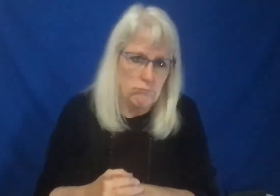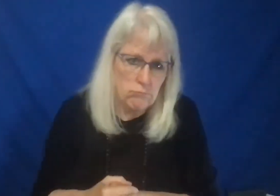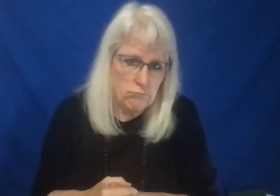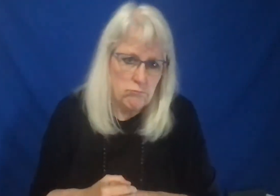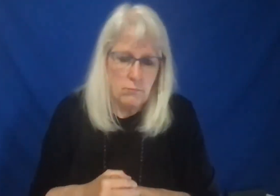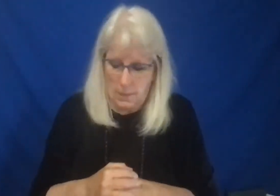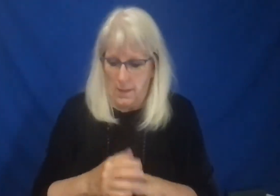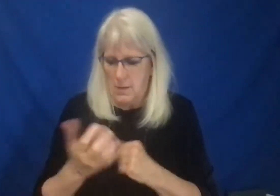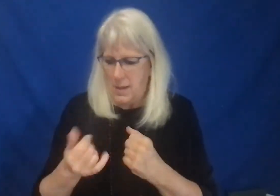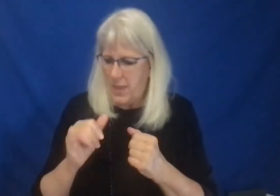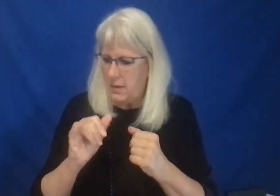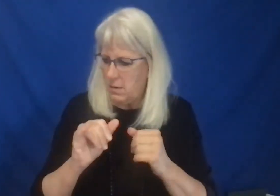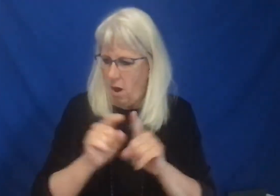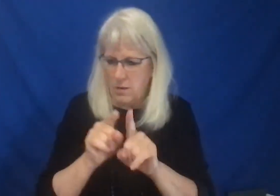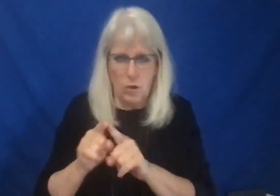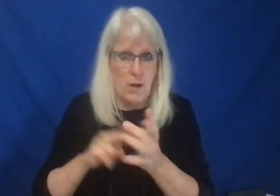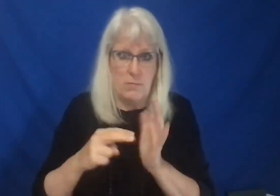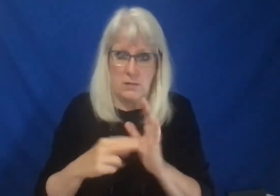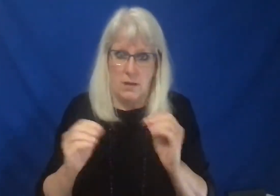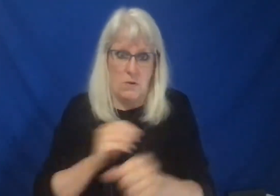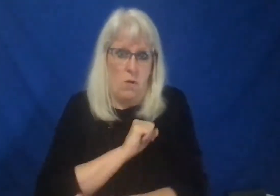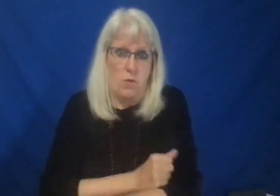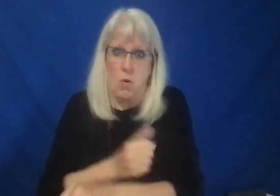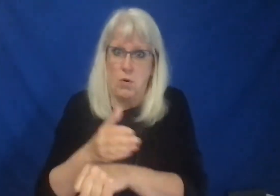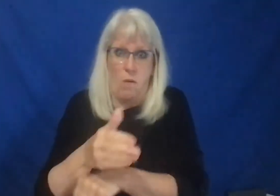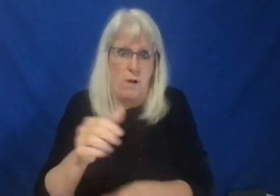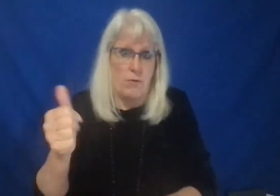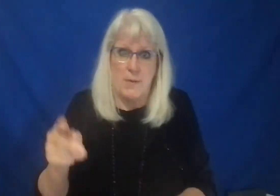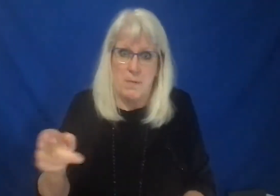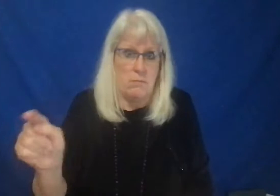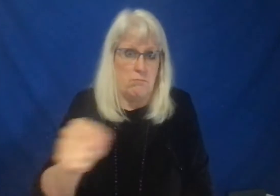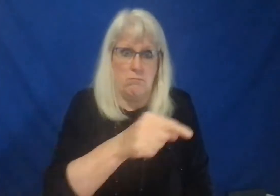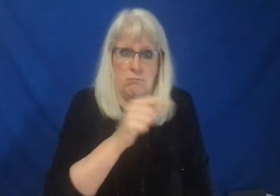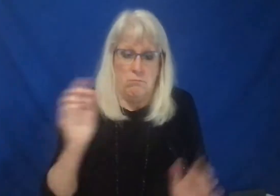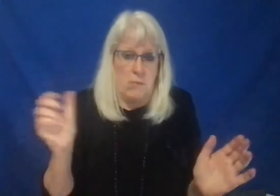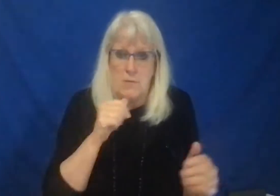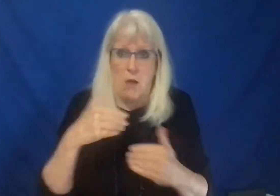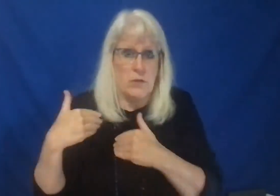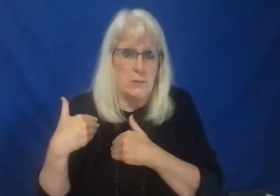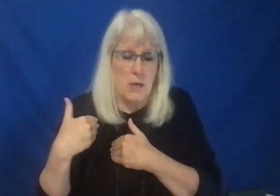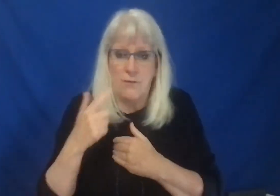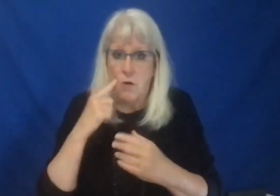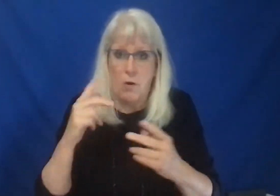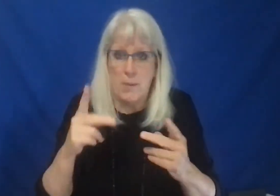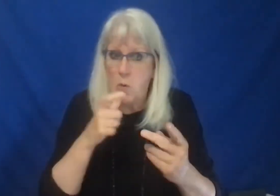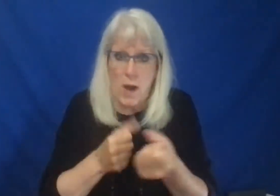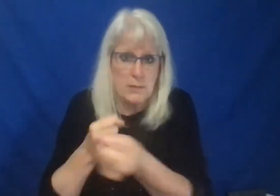also means that I have no authority over someone else. I'm not responsible for my sponsee's sobriety. I'm not responsible